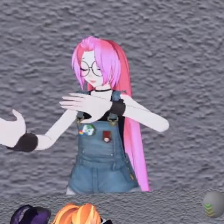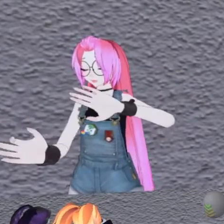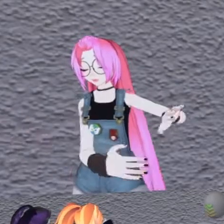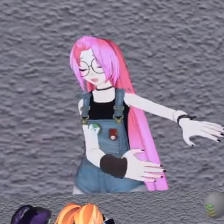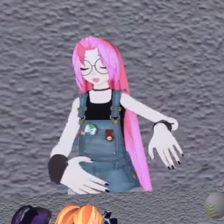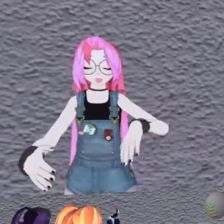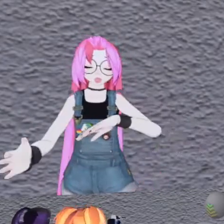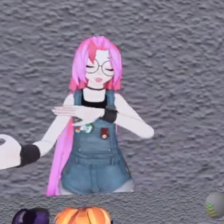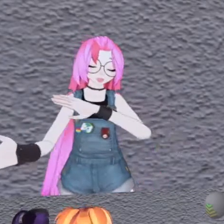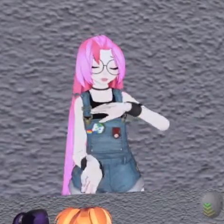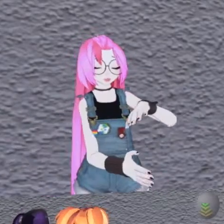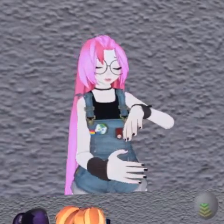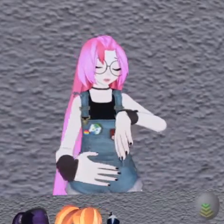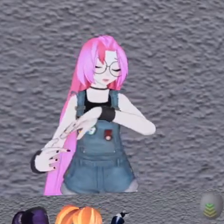It's an easy one.